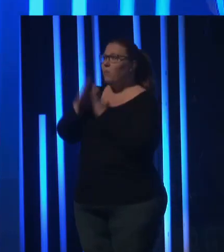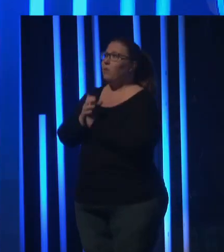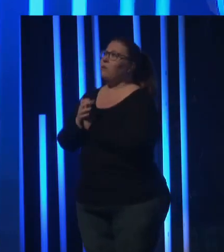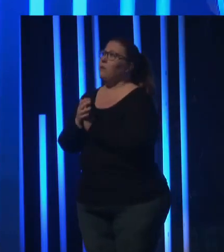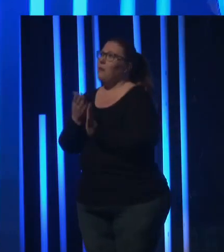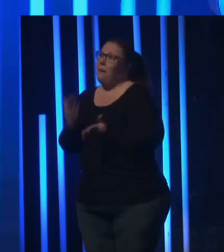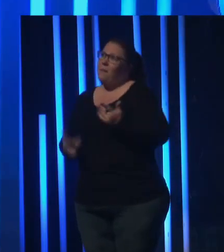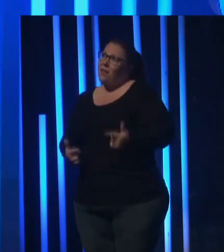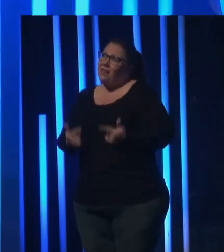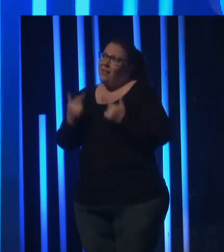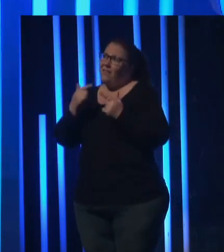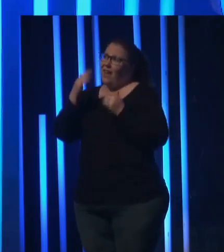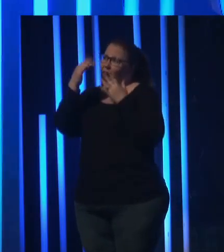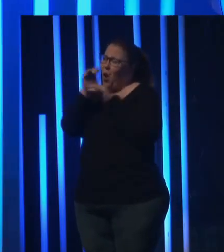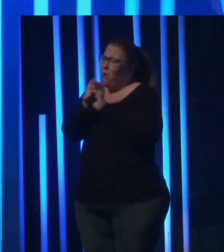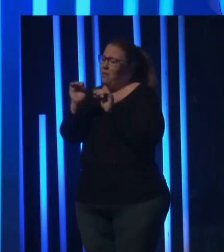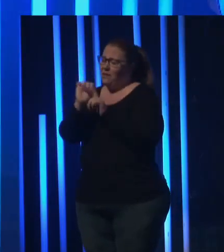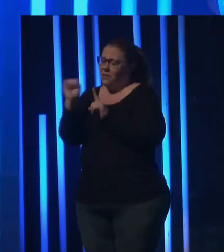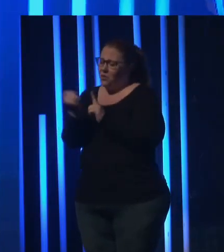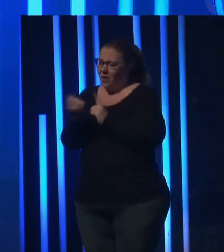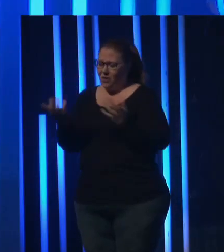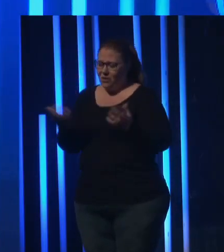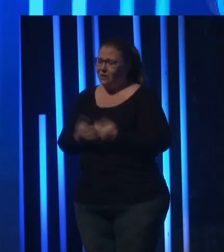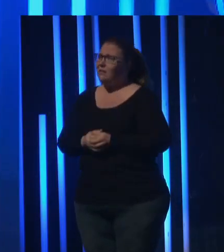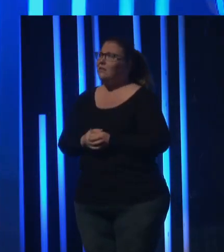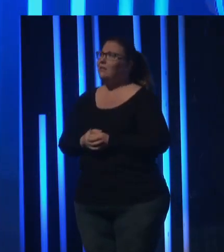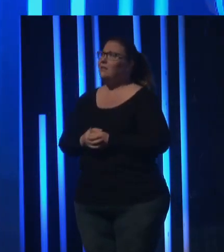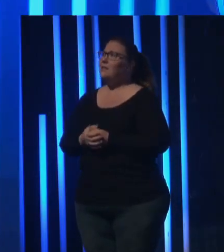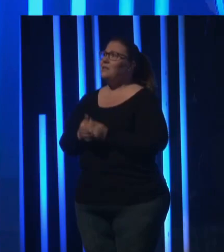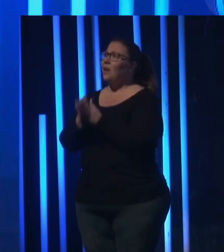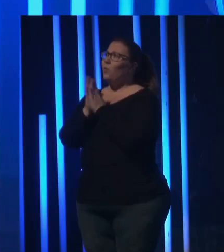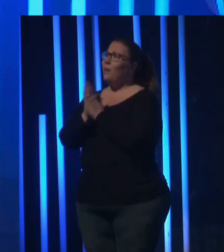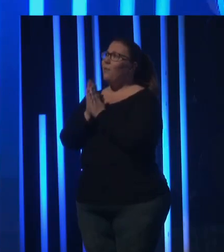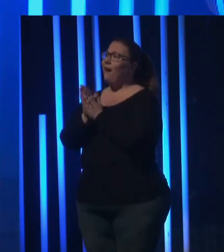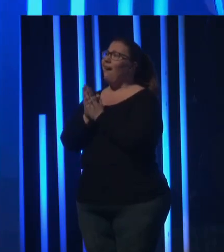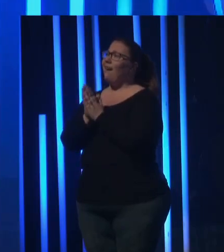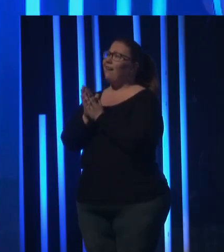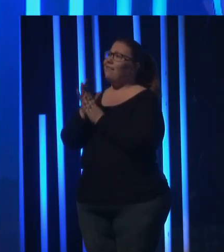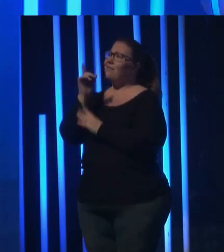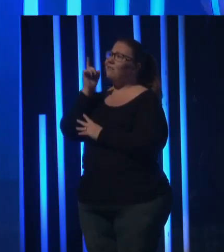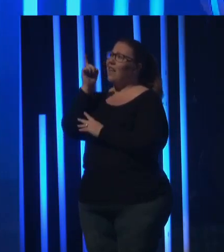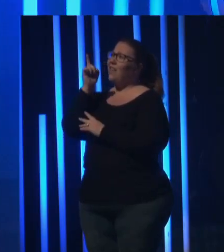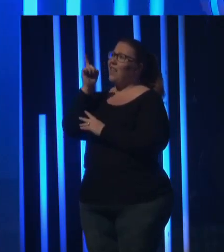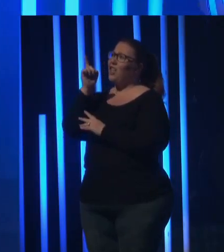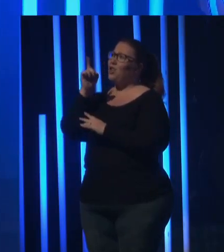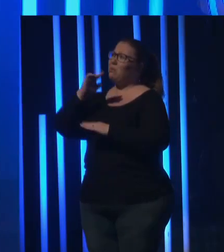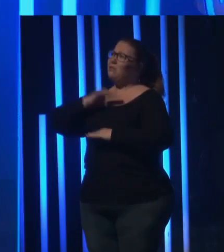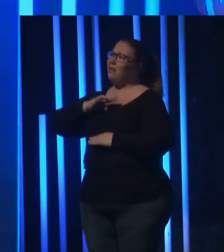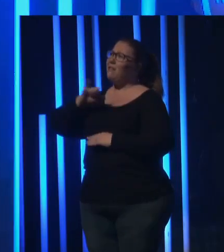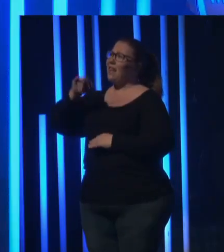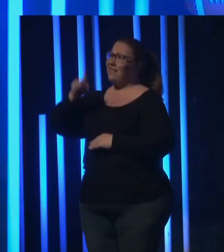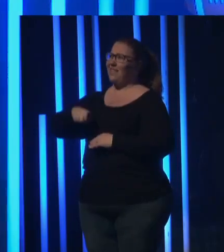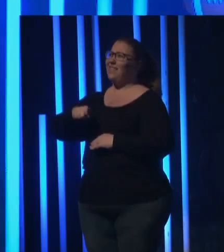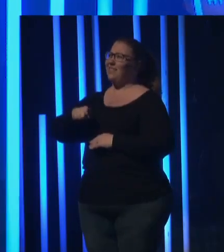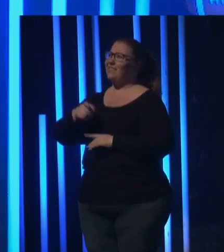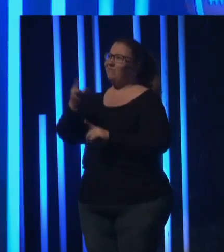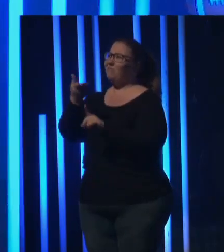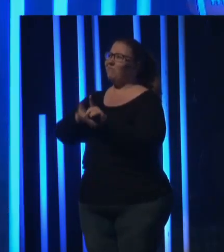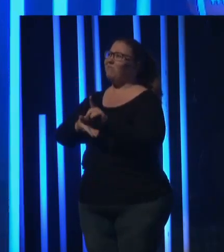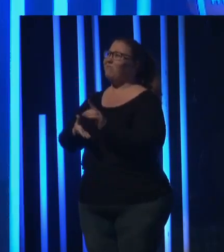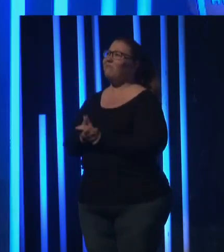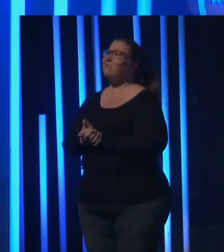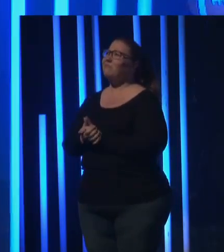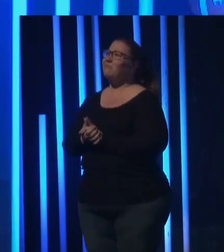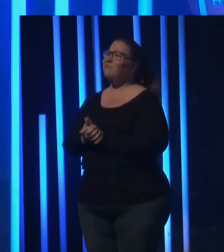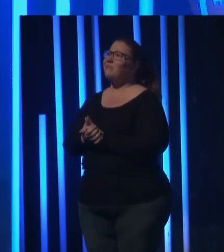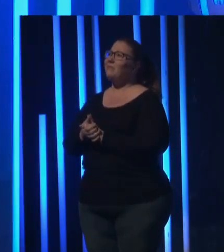might be living in a hopeless situation. We pray that, Father, you will meet that need right where they are. To you